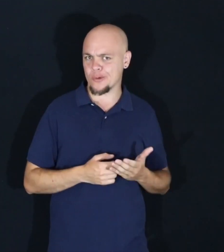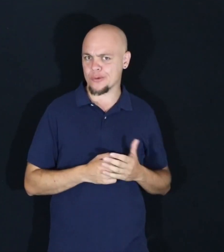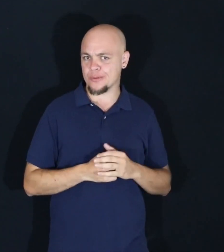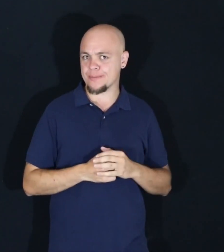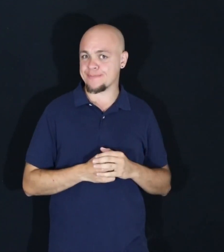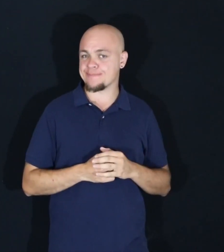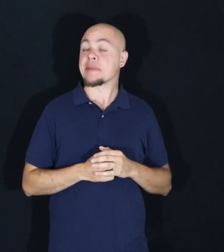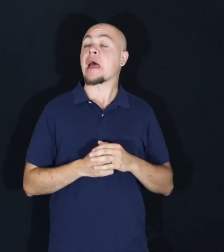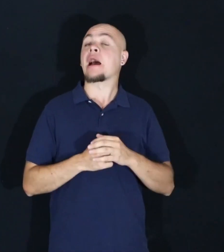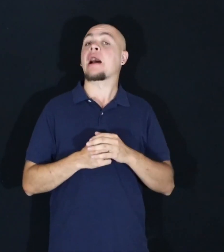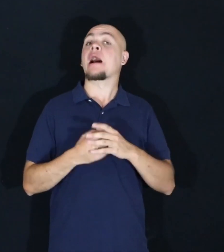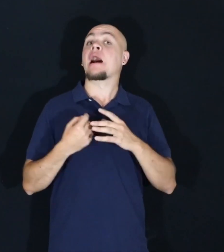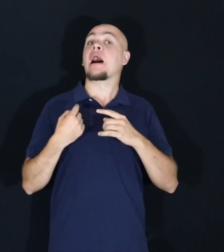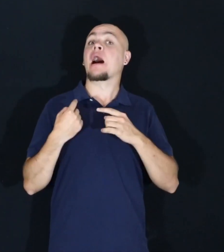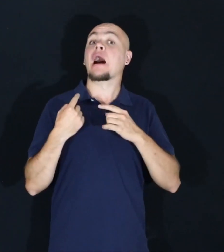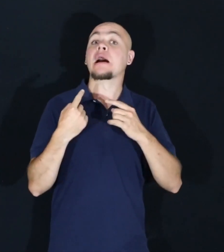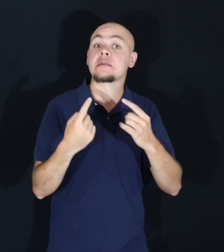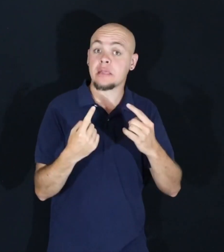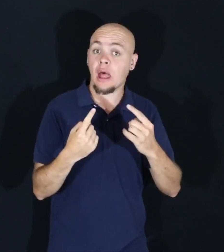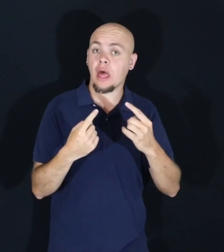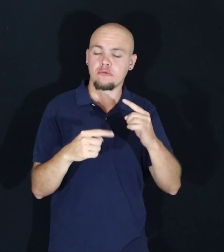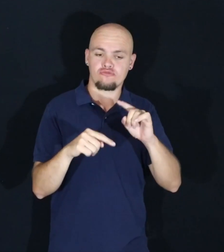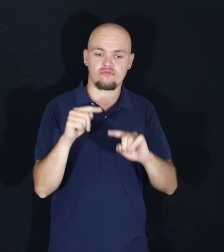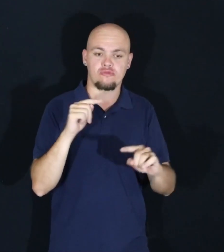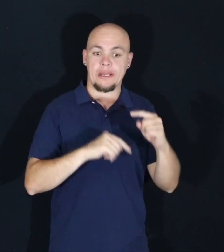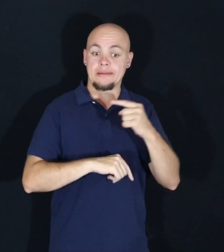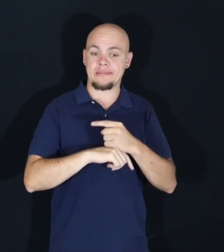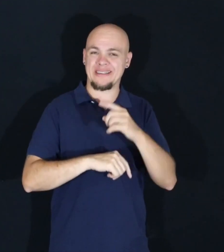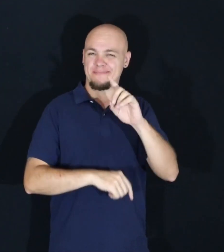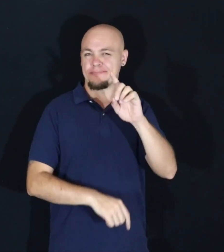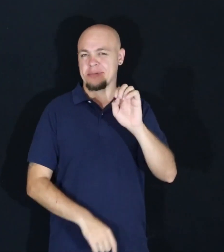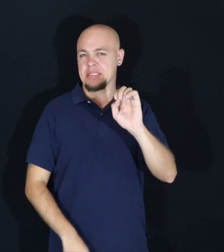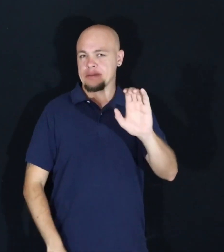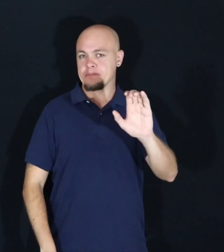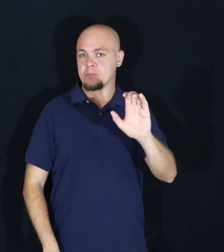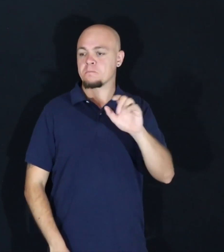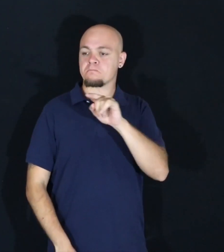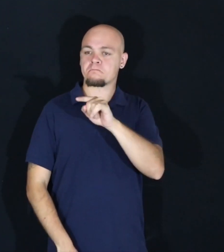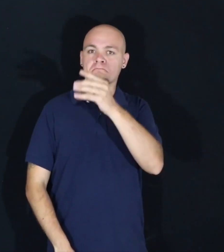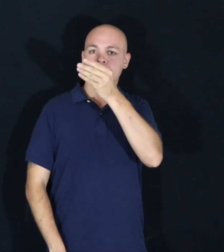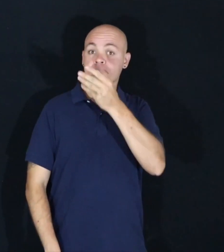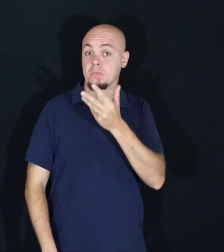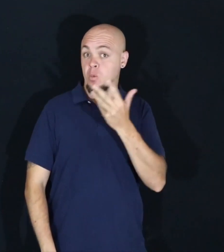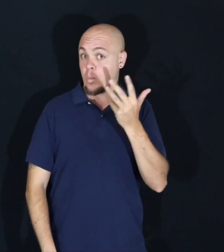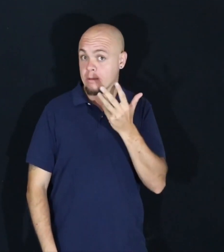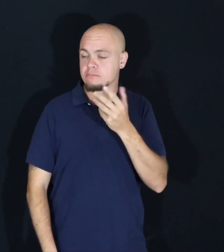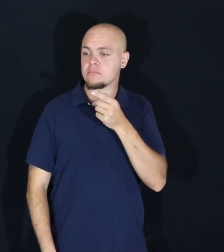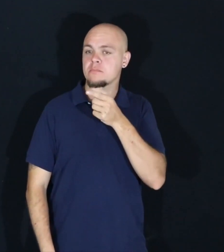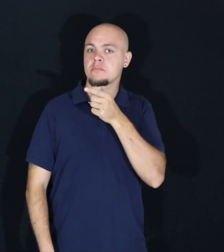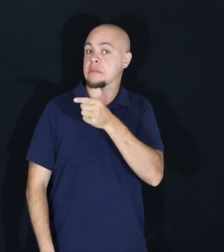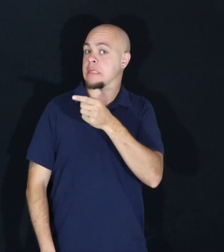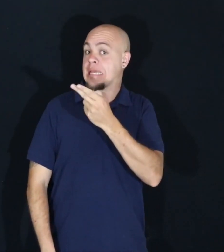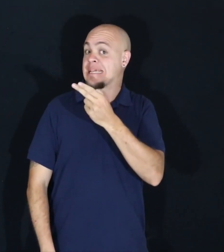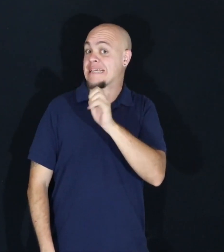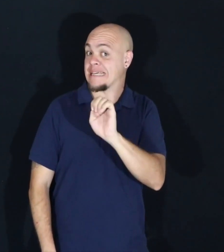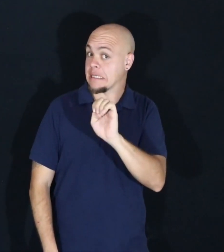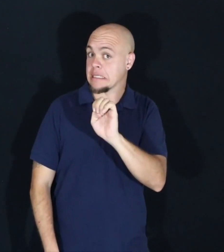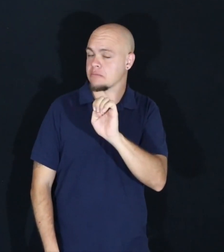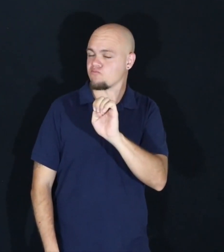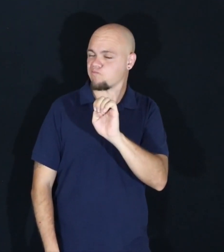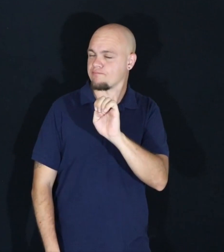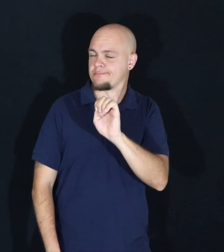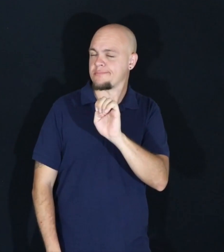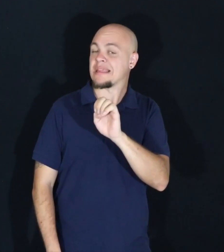is, until one random day in December when Alex told me that he no longer used